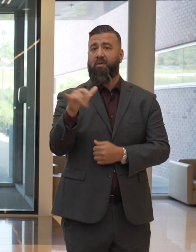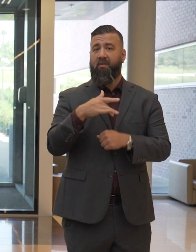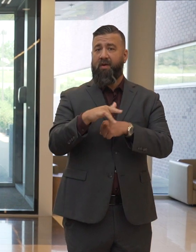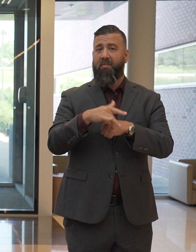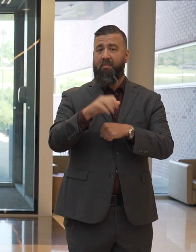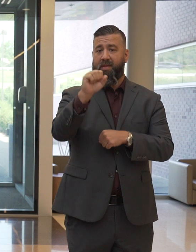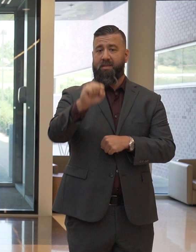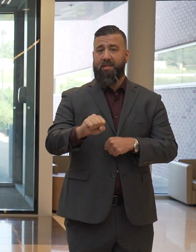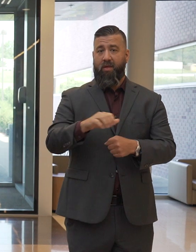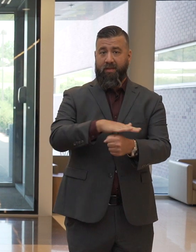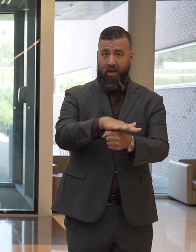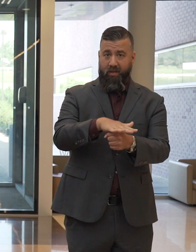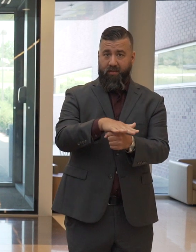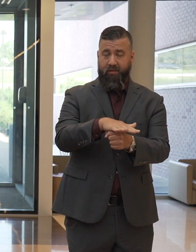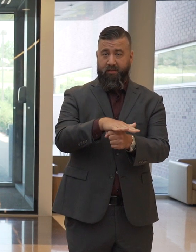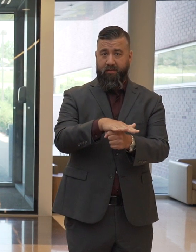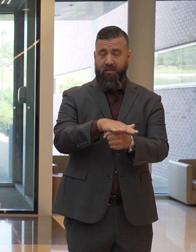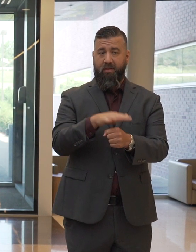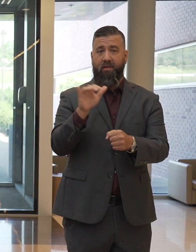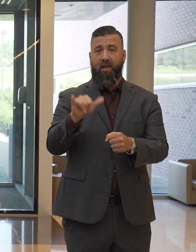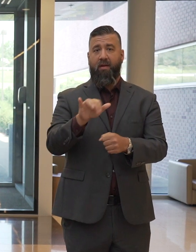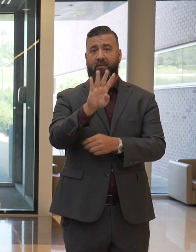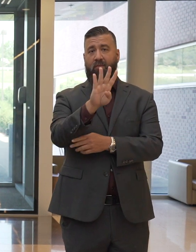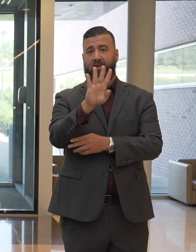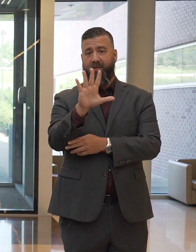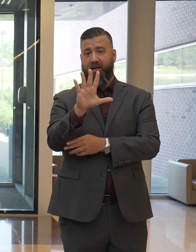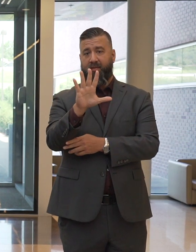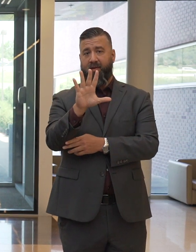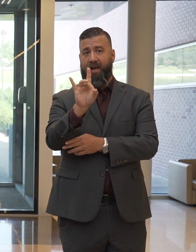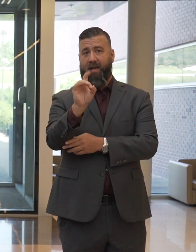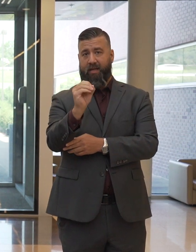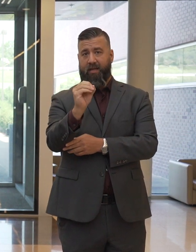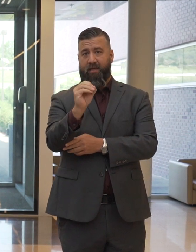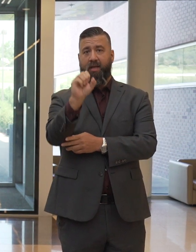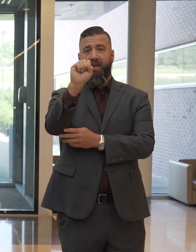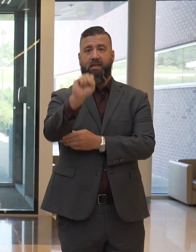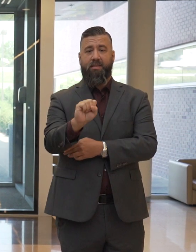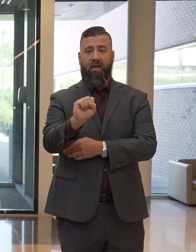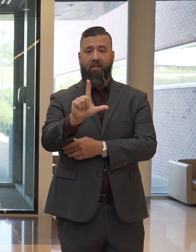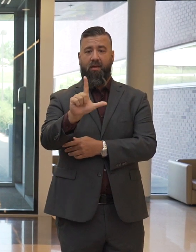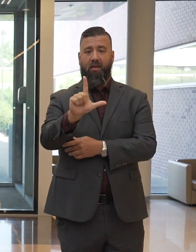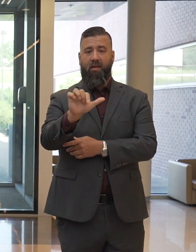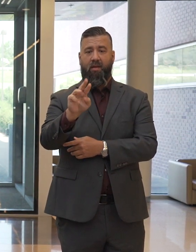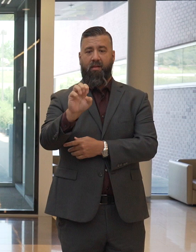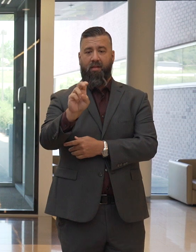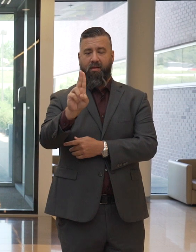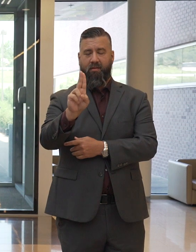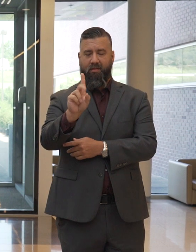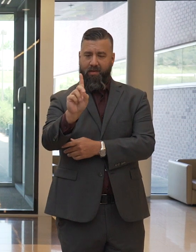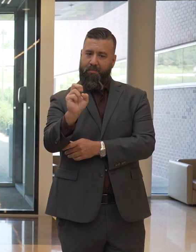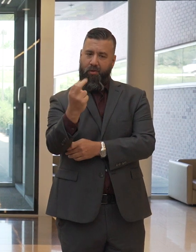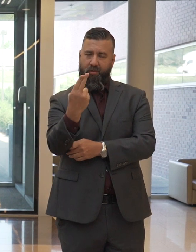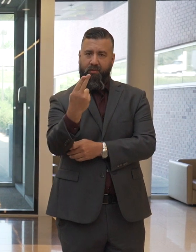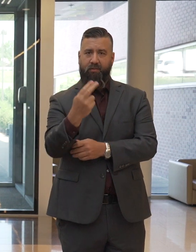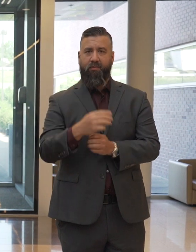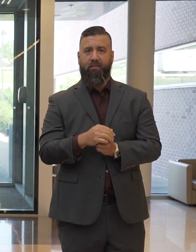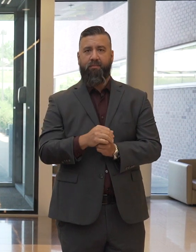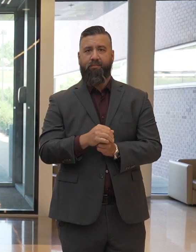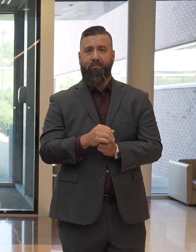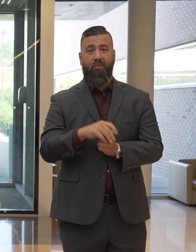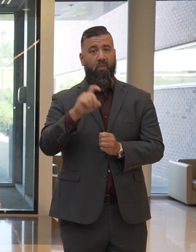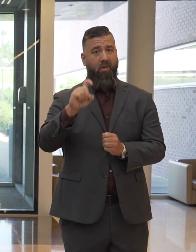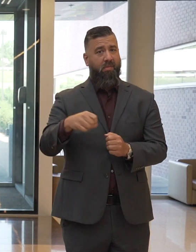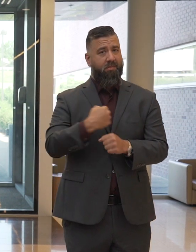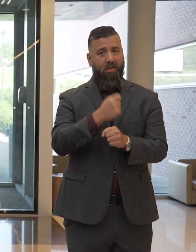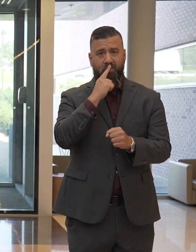County location, and that is 4580 South Lindbergh. We must pull all the stops to get as many